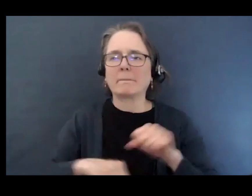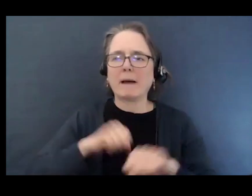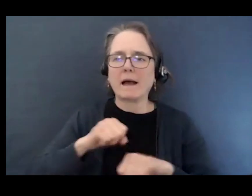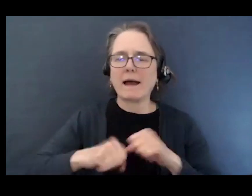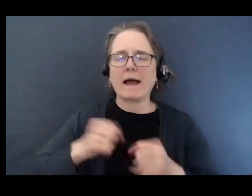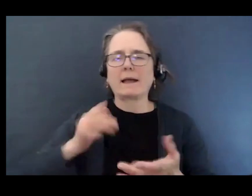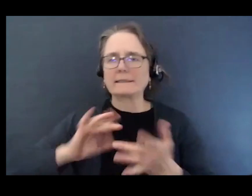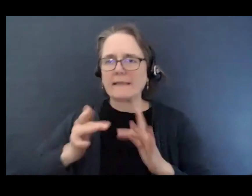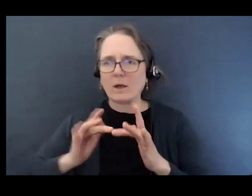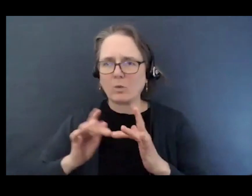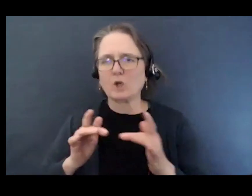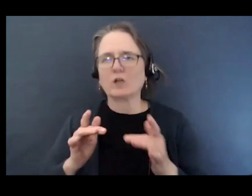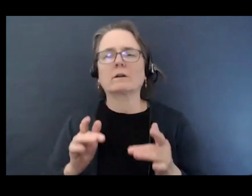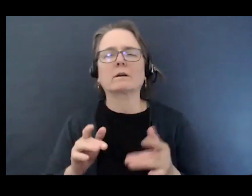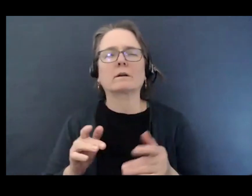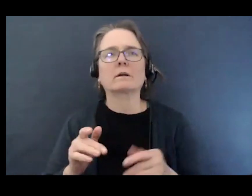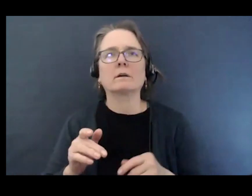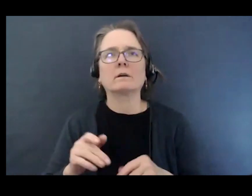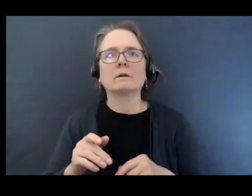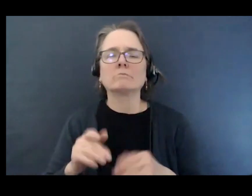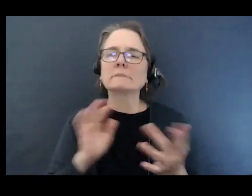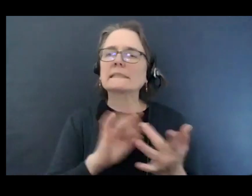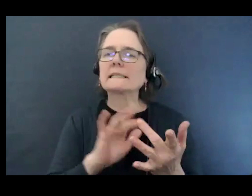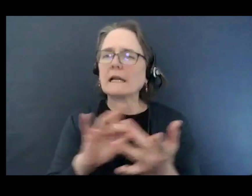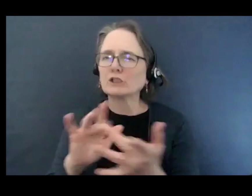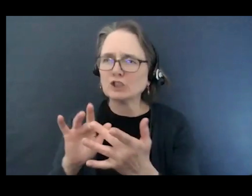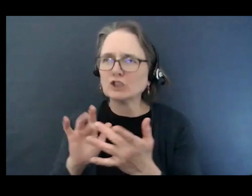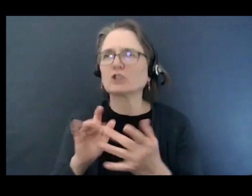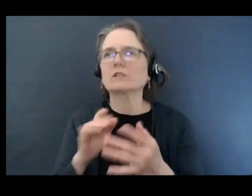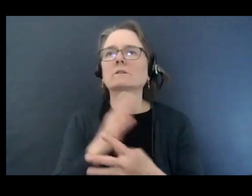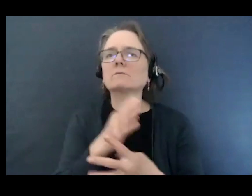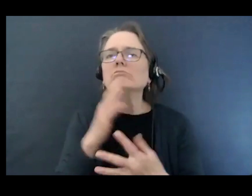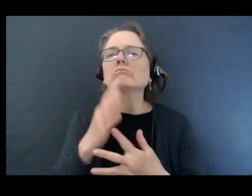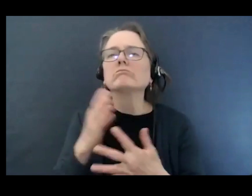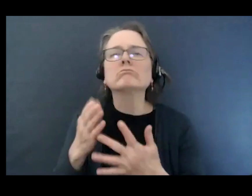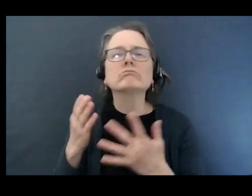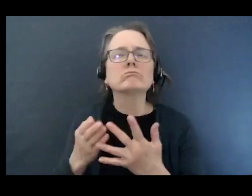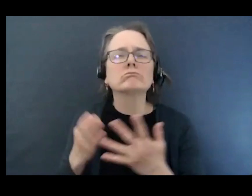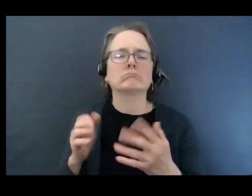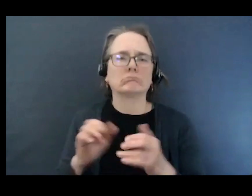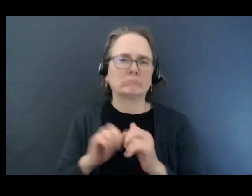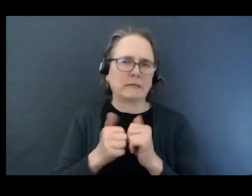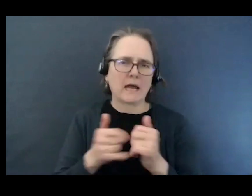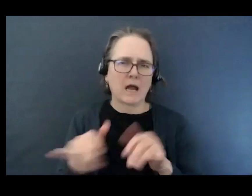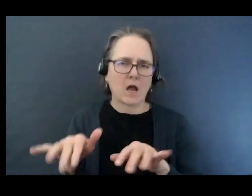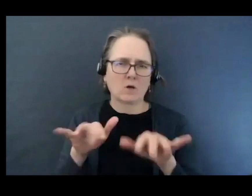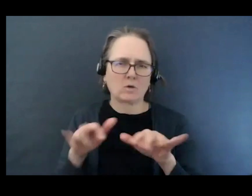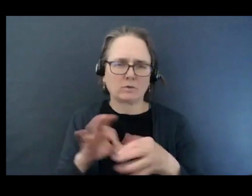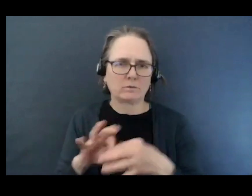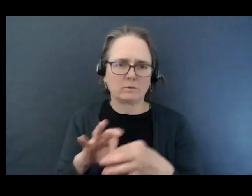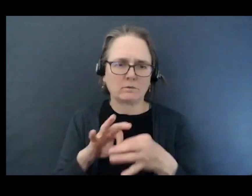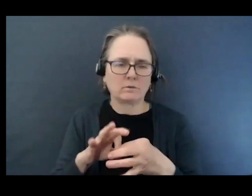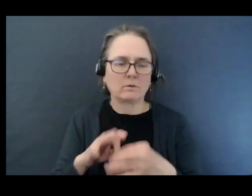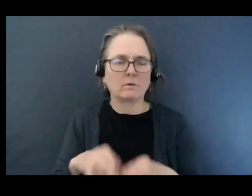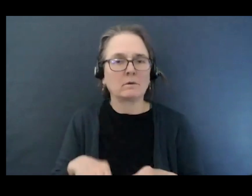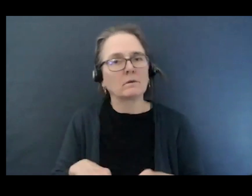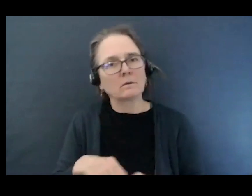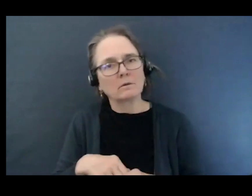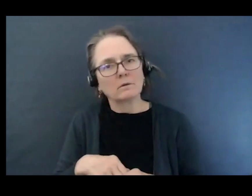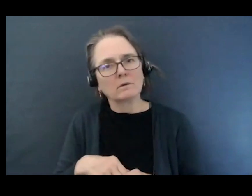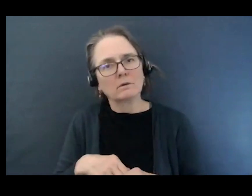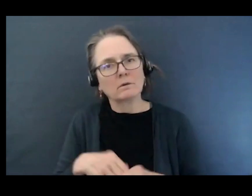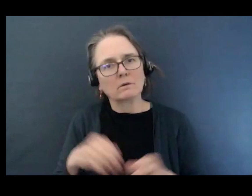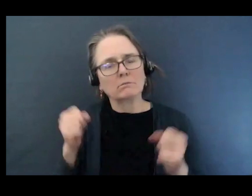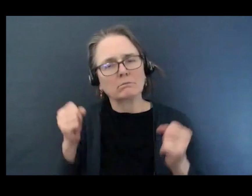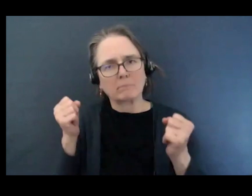that bike network and connect it up, operate and maintain those network connections, A lot of politicians have champagne bottleitis where they're